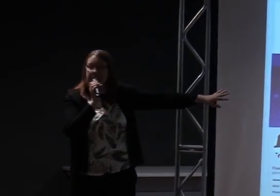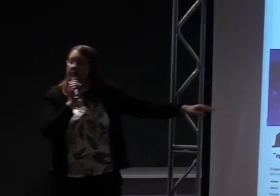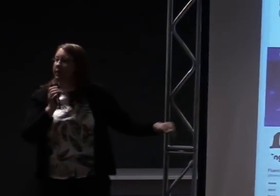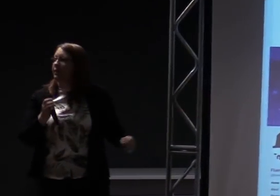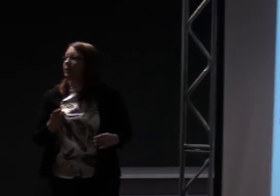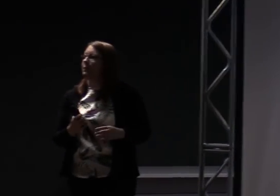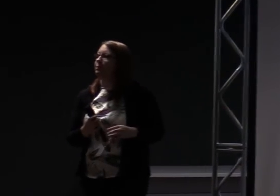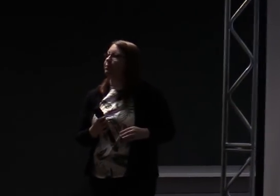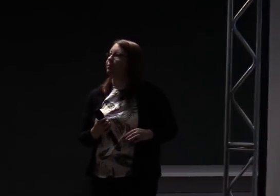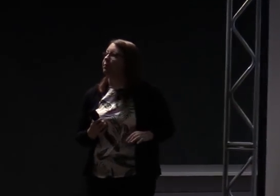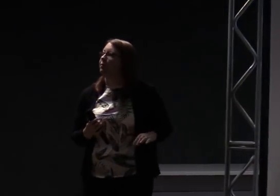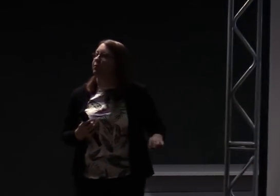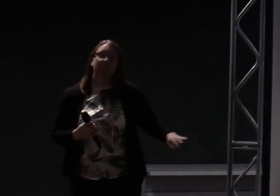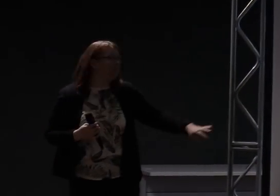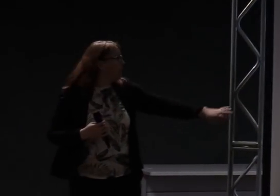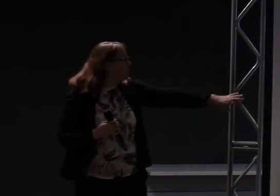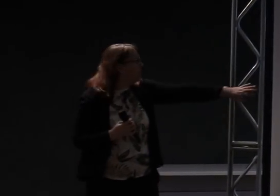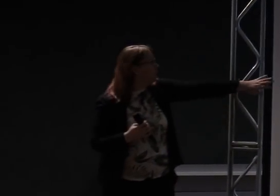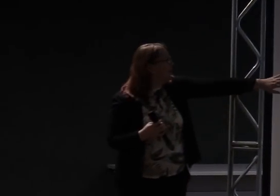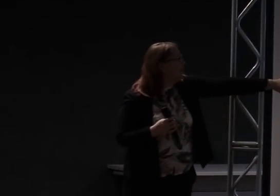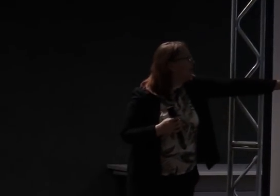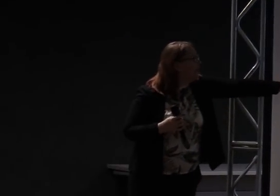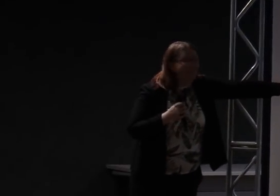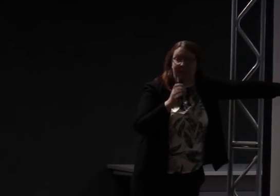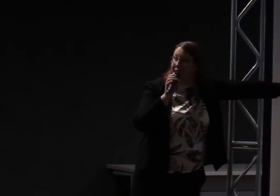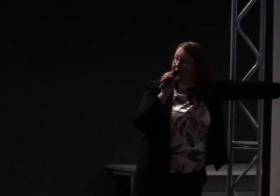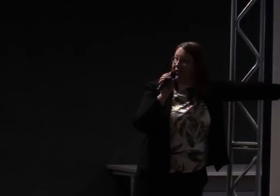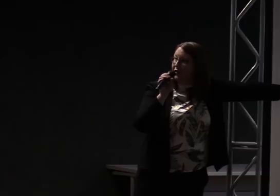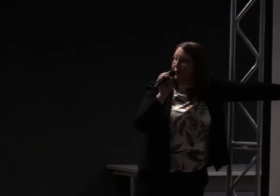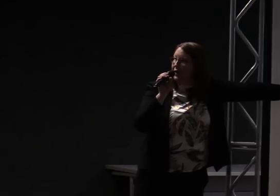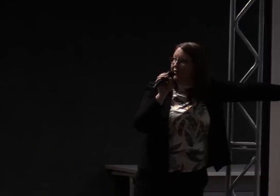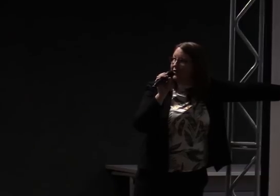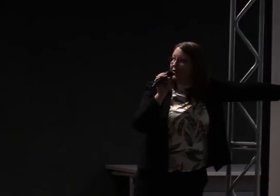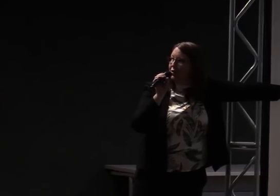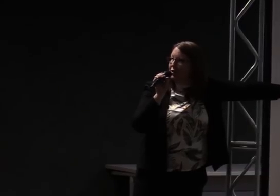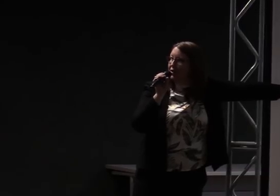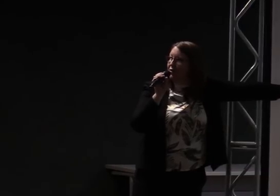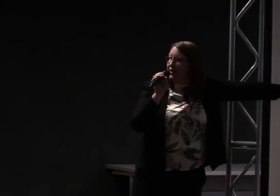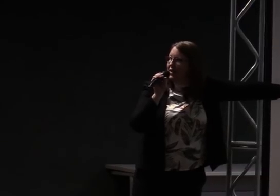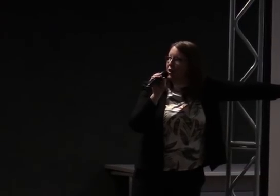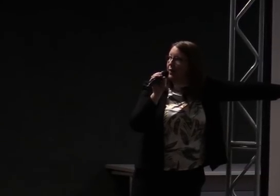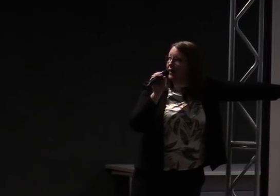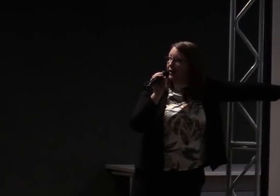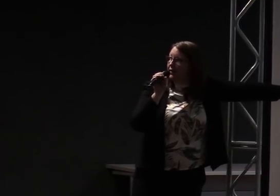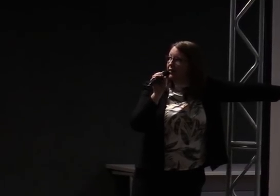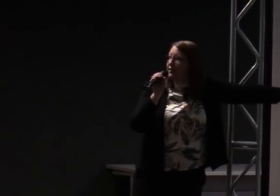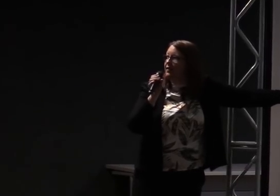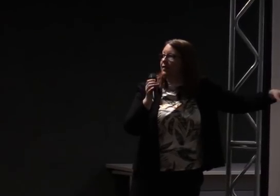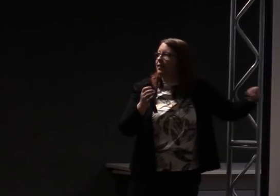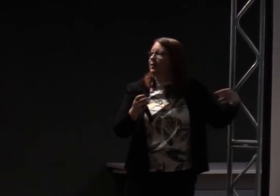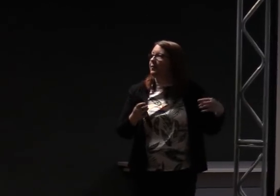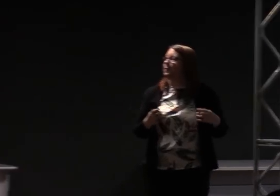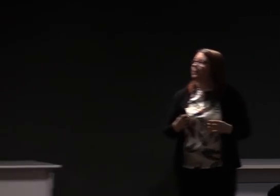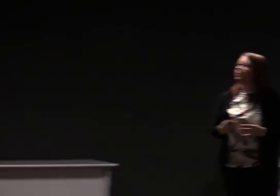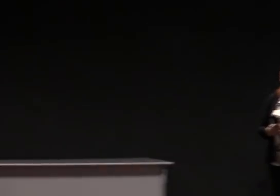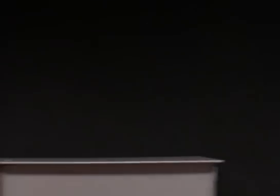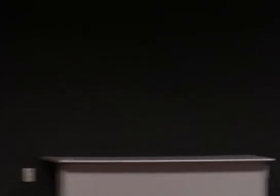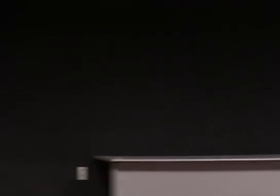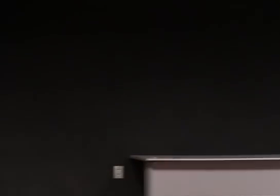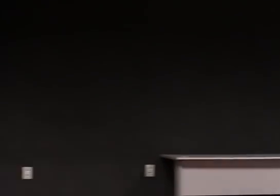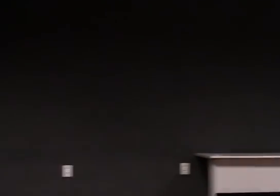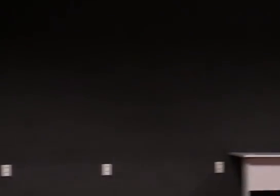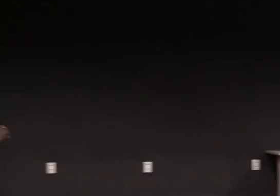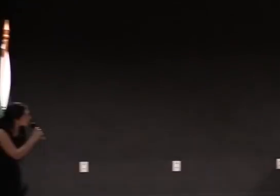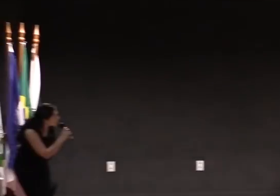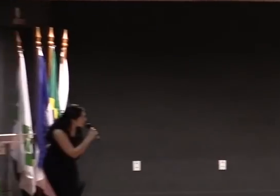Padlet. I'm sorry. Here in the top left corner, you can see a Padlet. Você pode